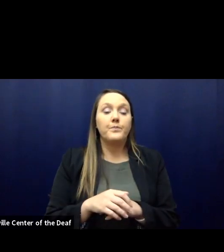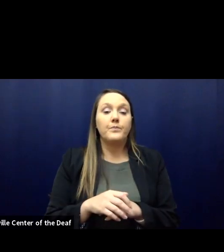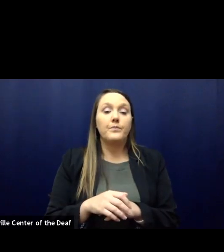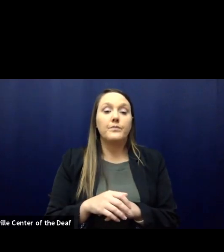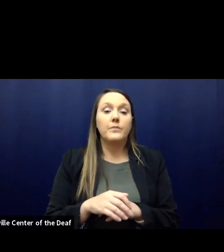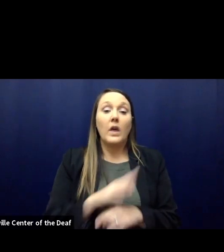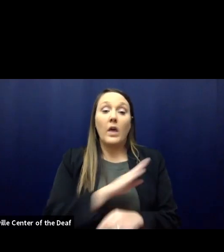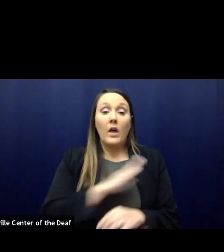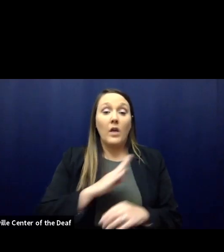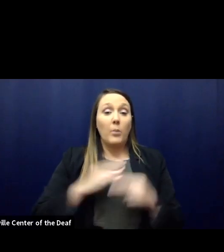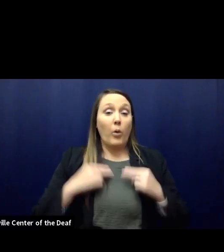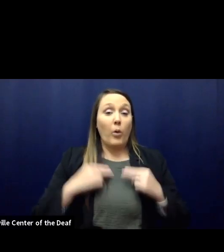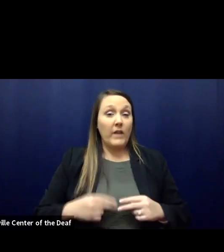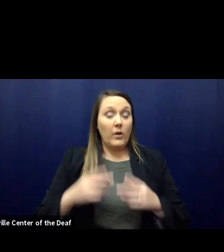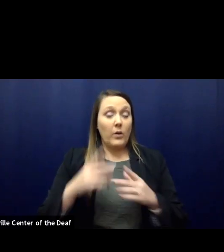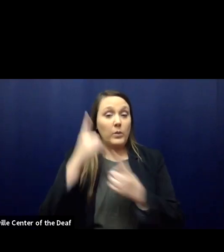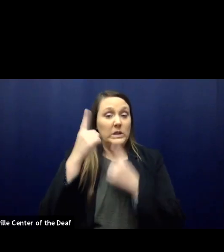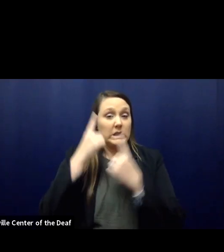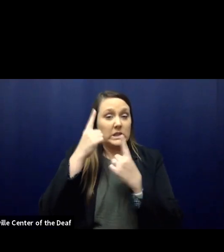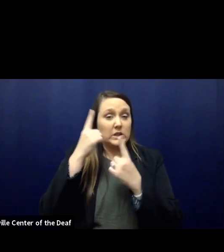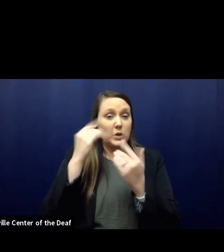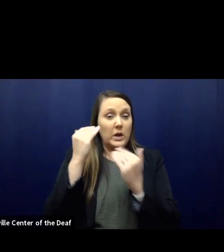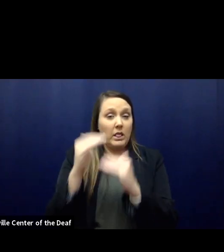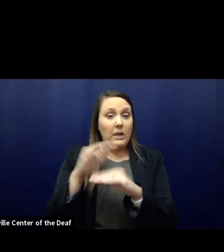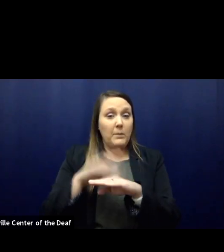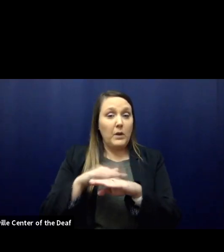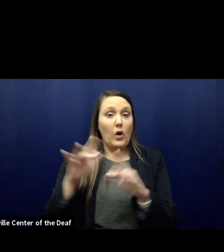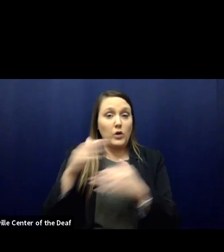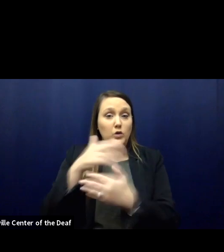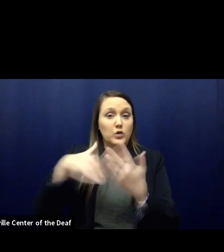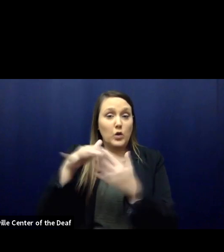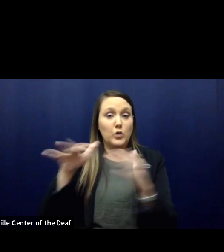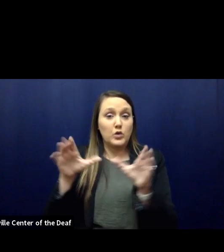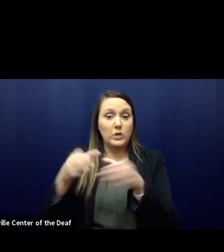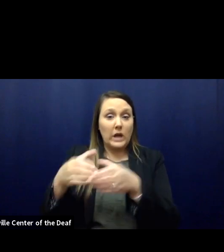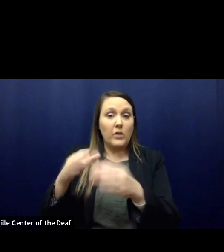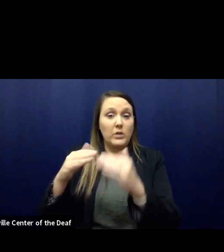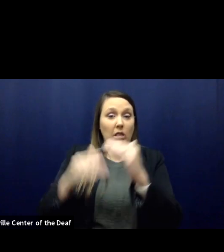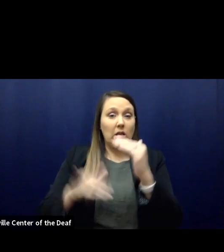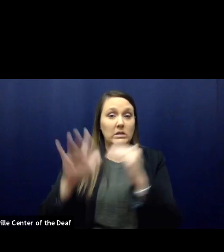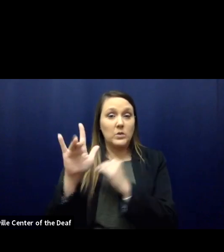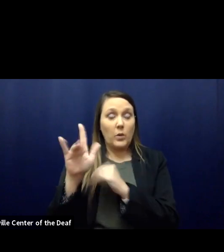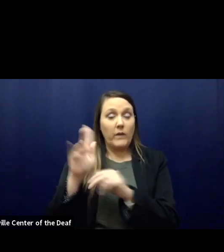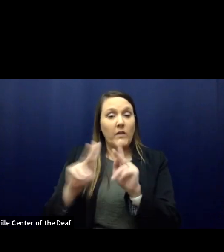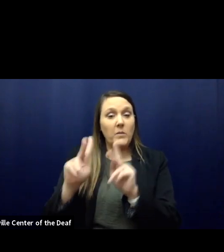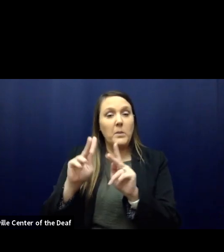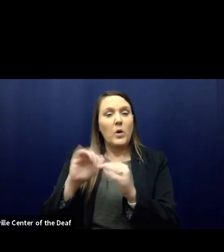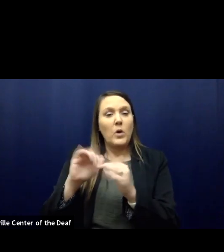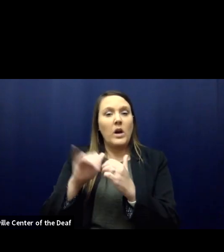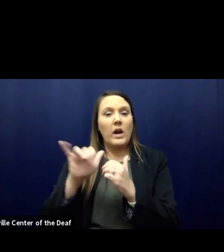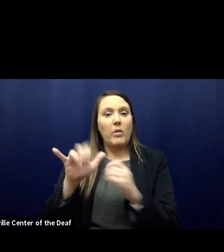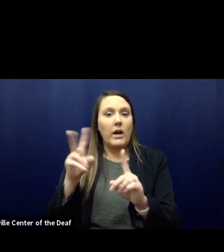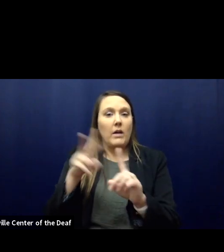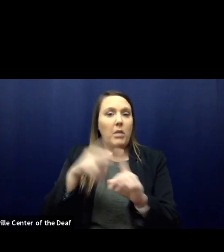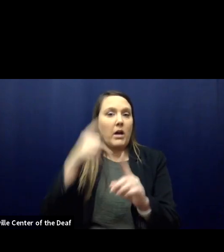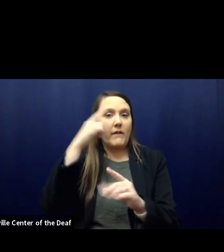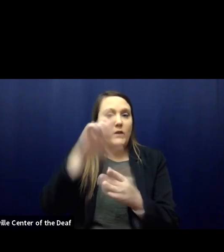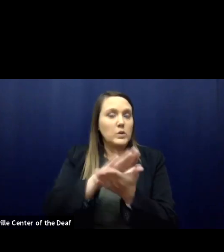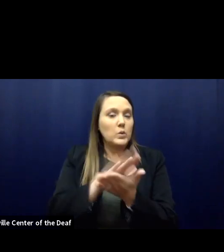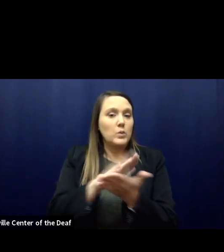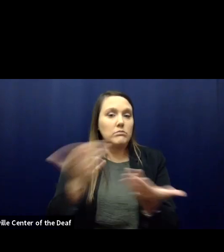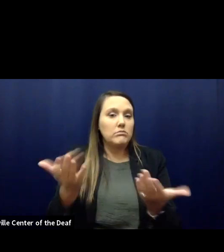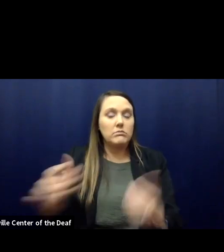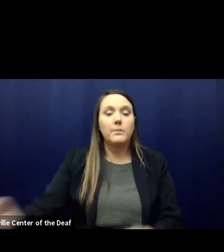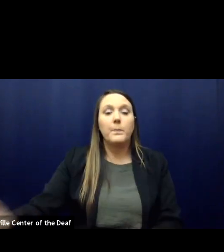The Board of Health was considering a limit on social gatherings to less than 25 people. How would that apply to schools? The Board of